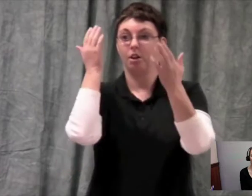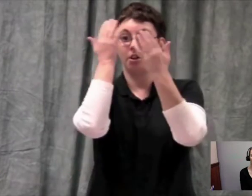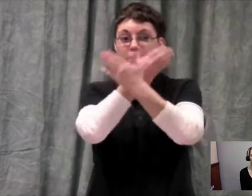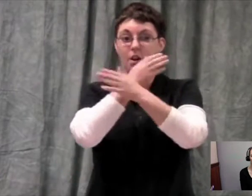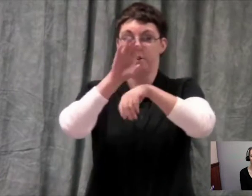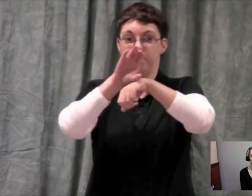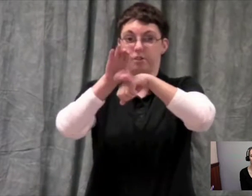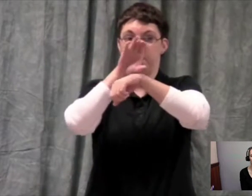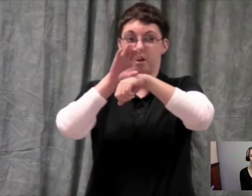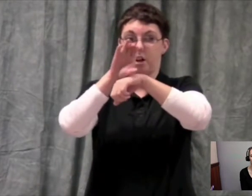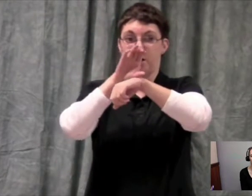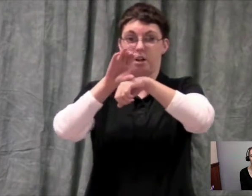brown.